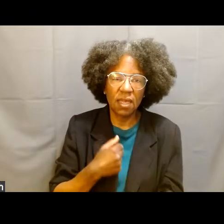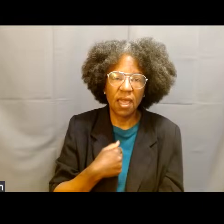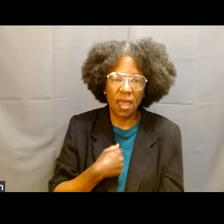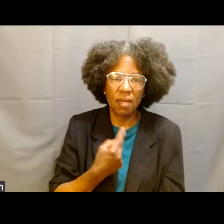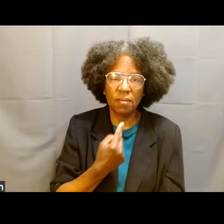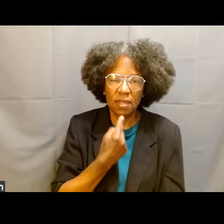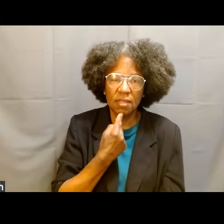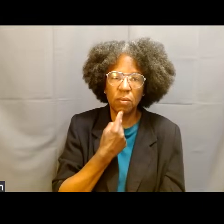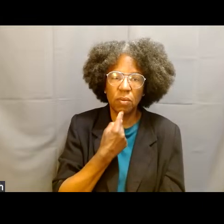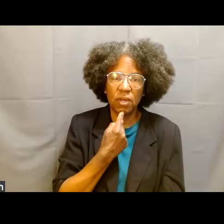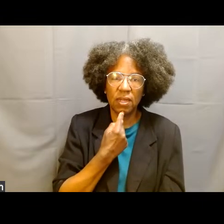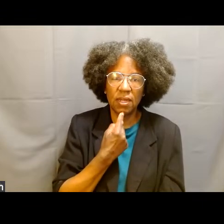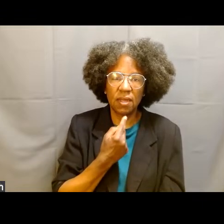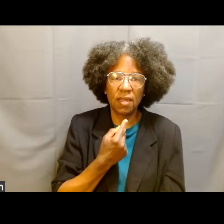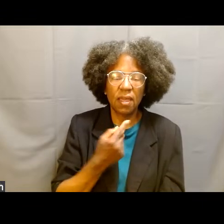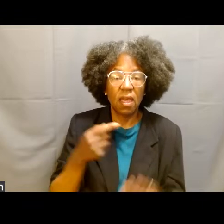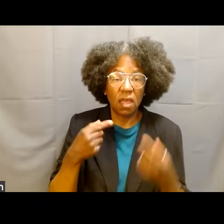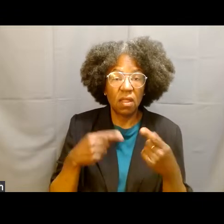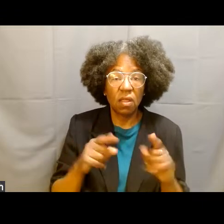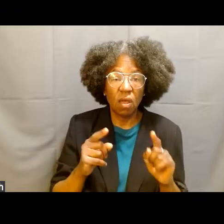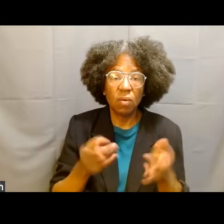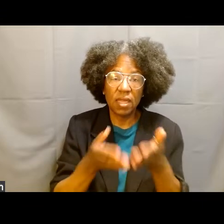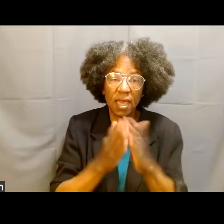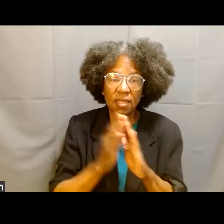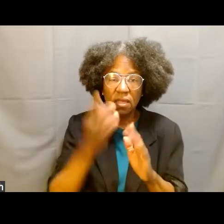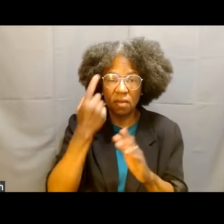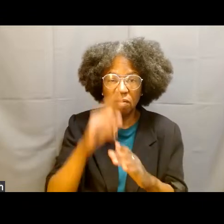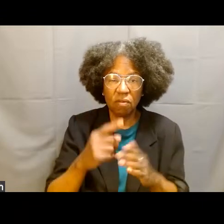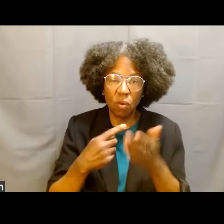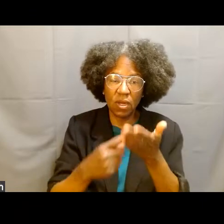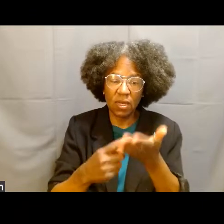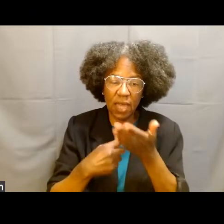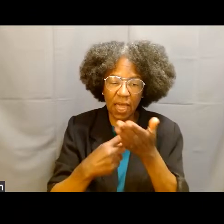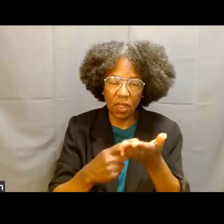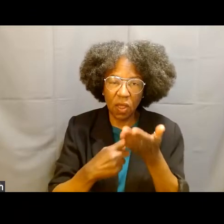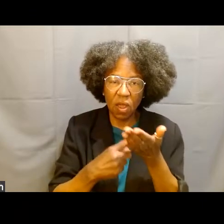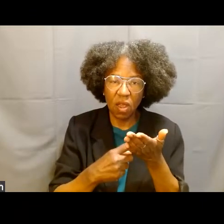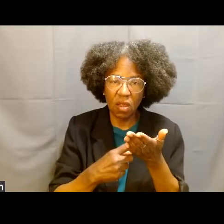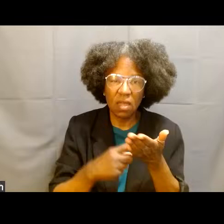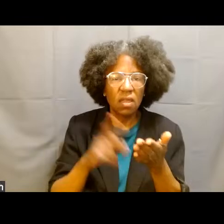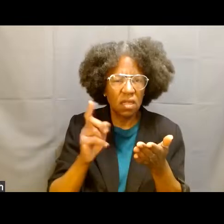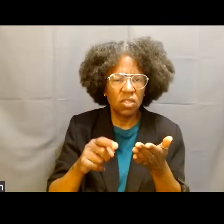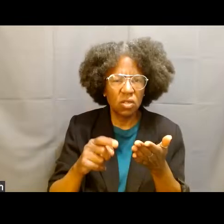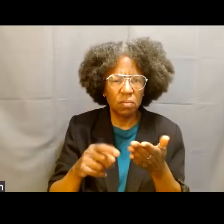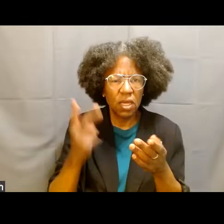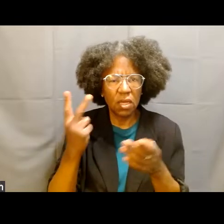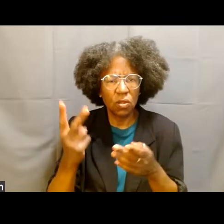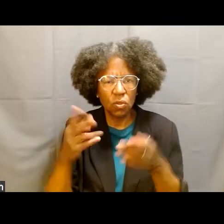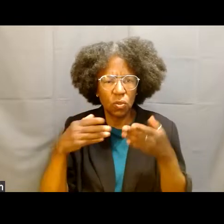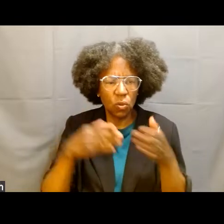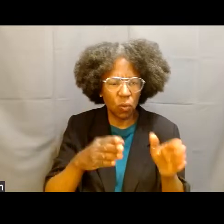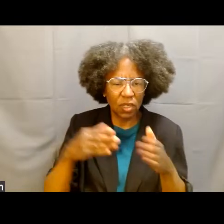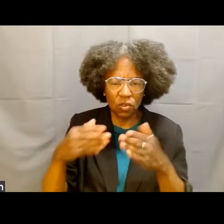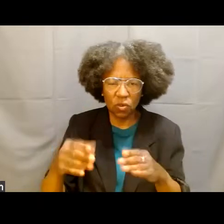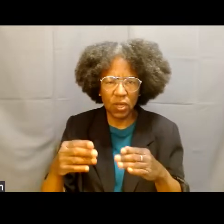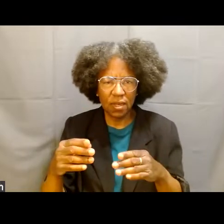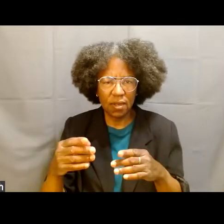with, asking for dialogue, it should be a two-way street.